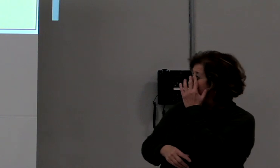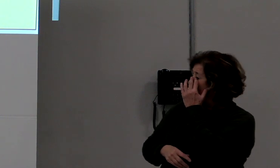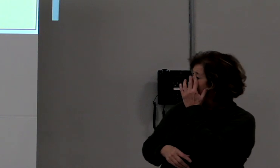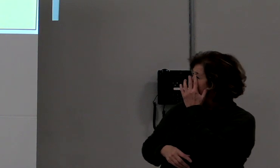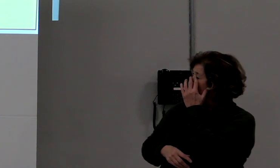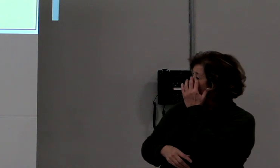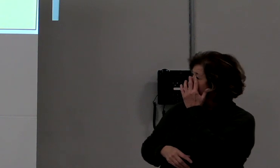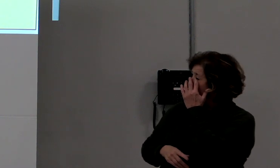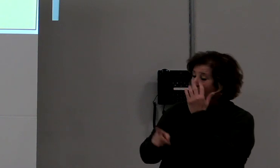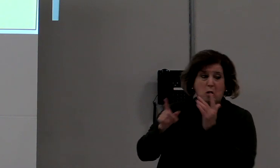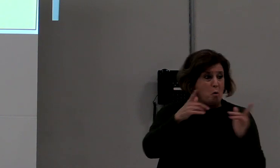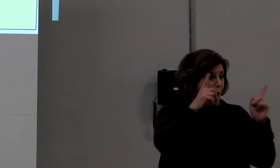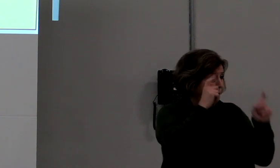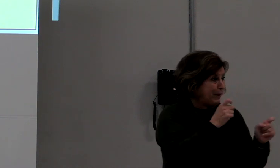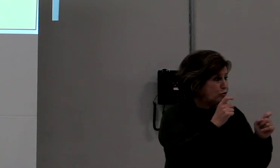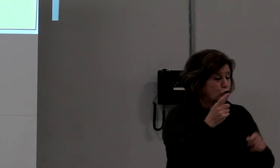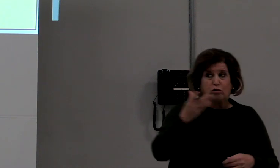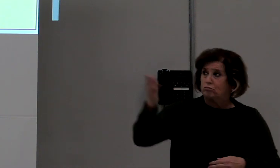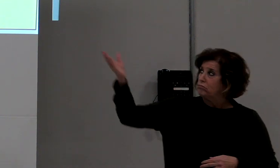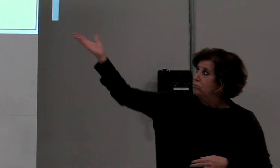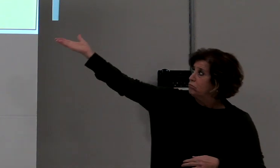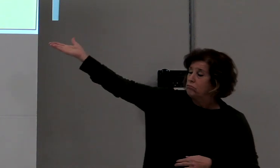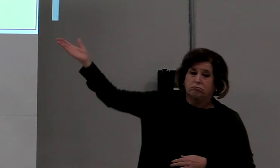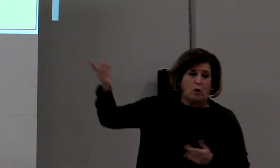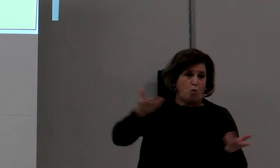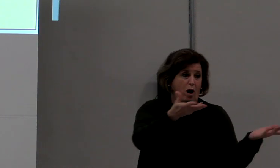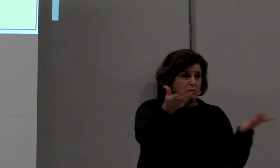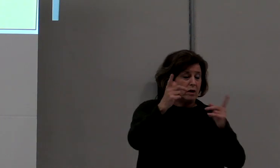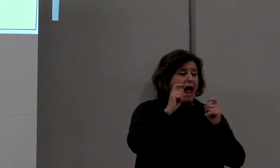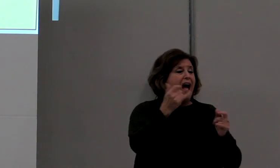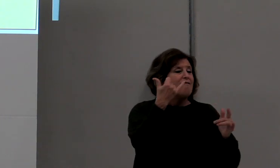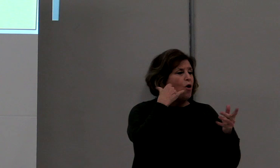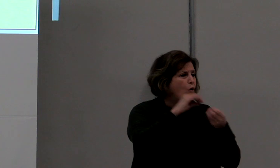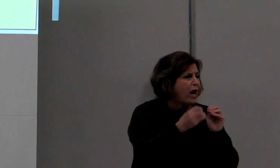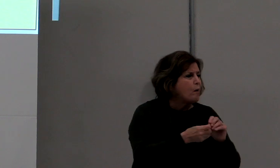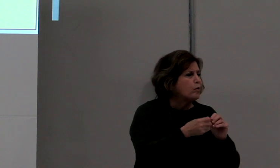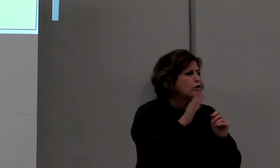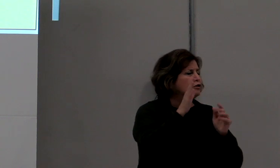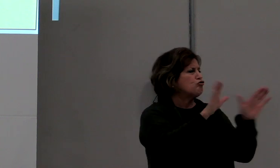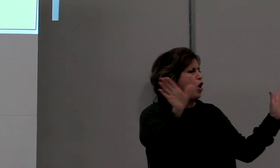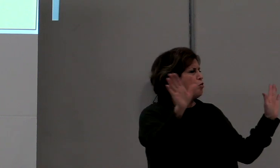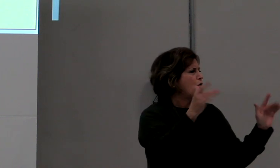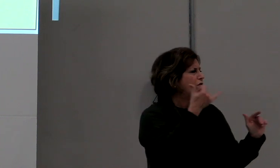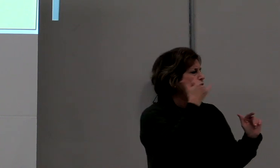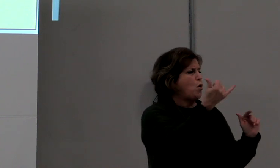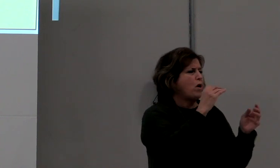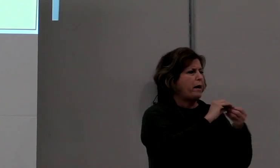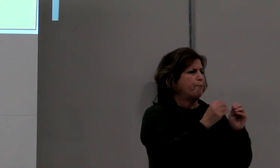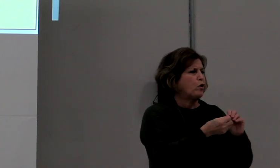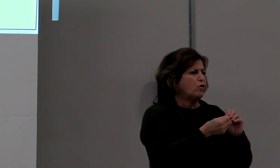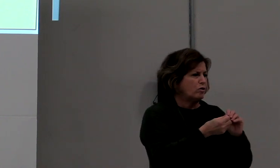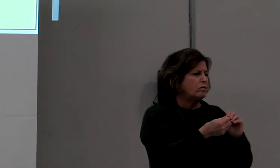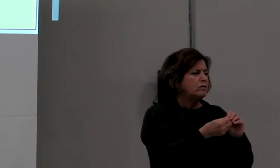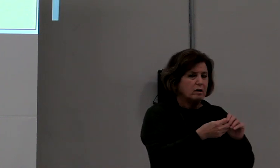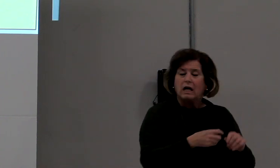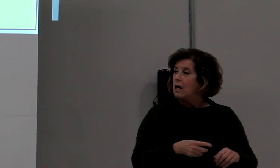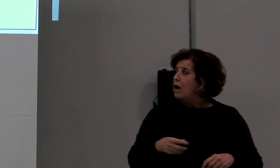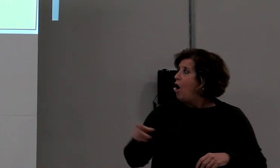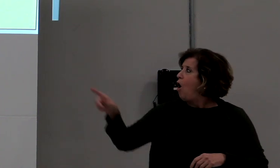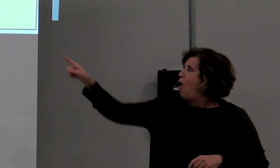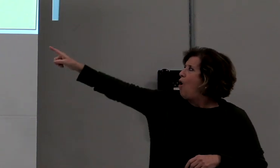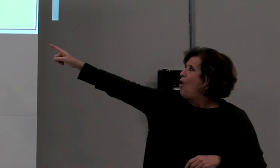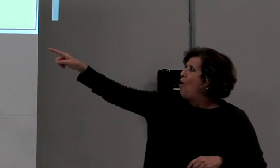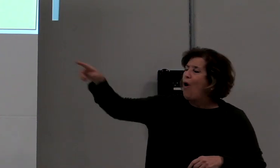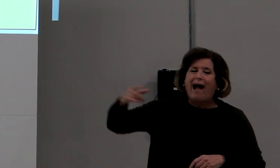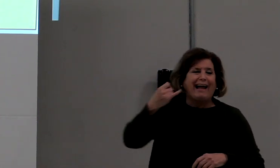And you can take a picture of that if you want. And the phone number is our general switchboard. All right. So password reset. This is